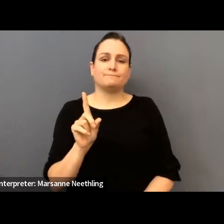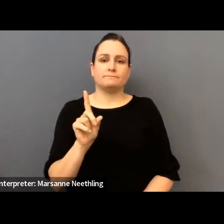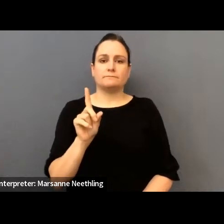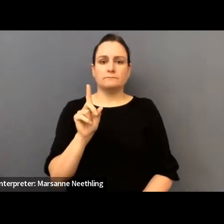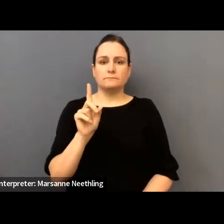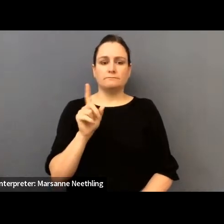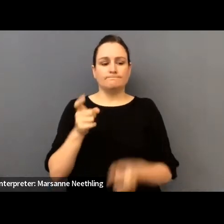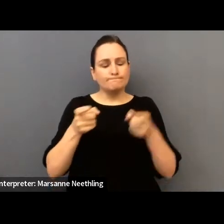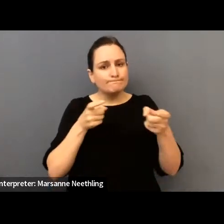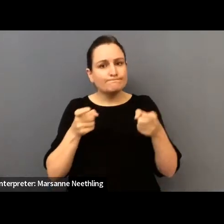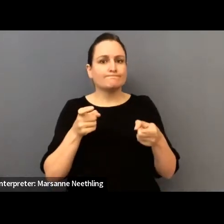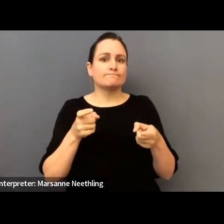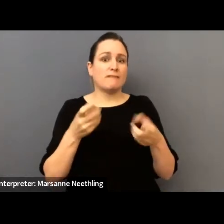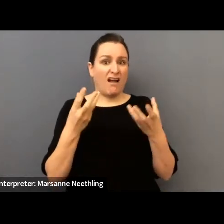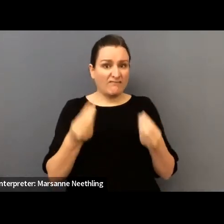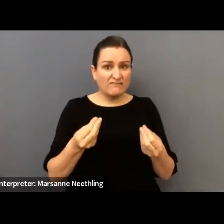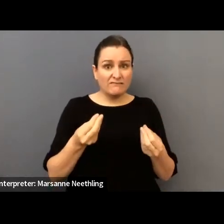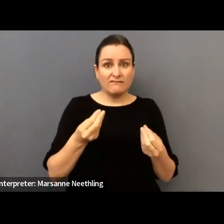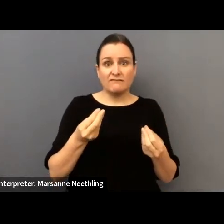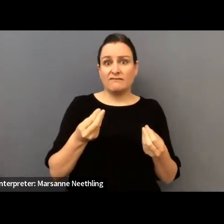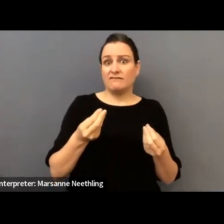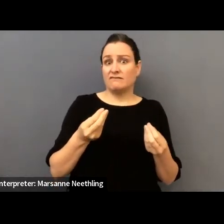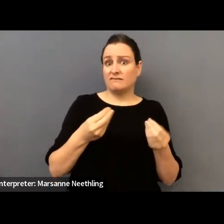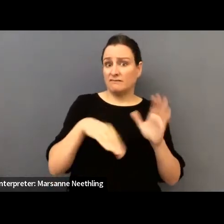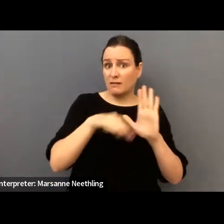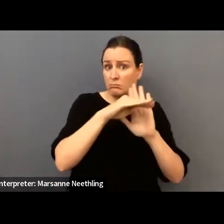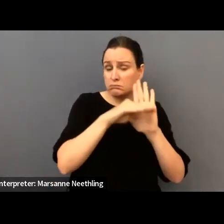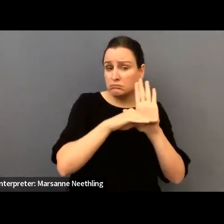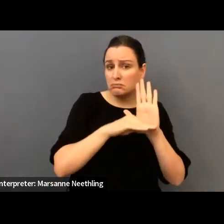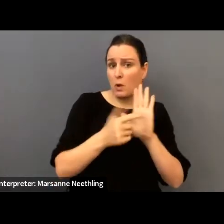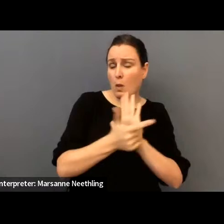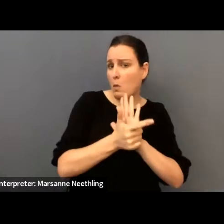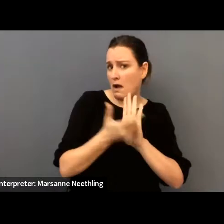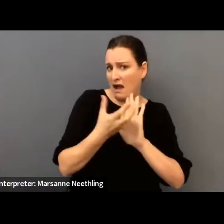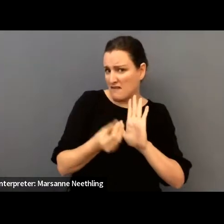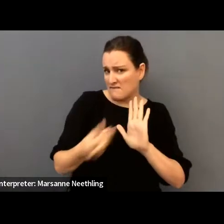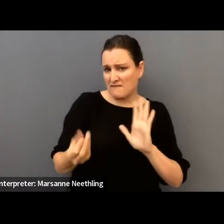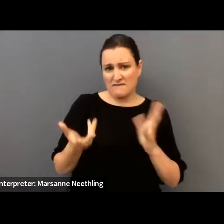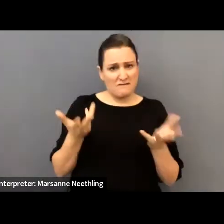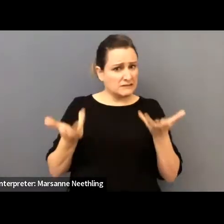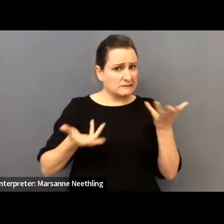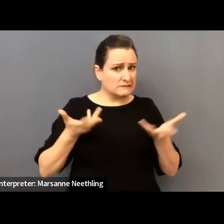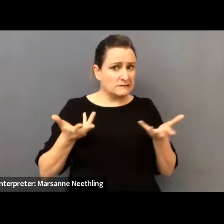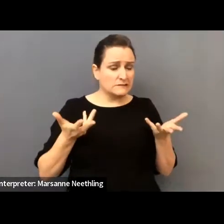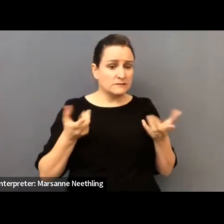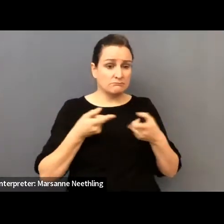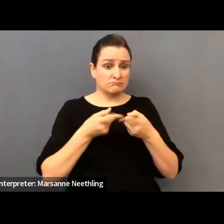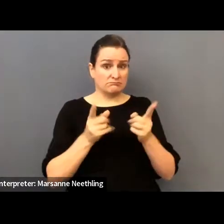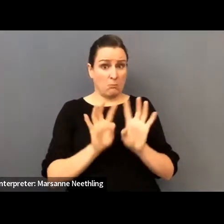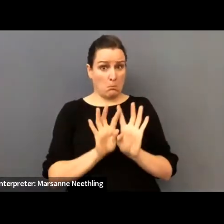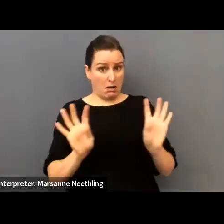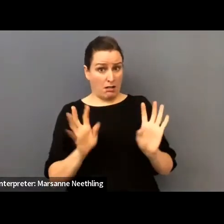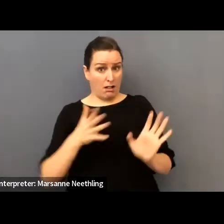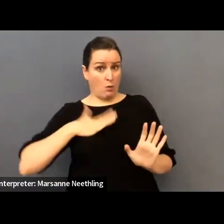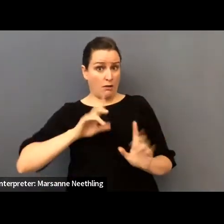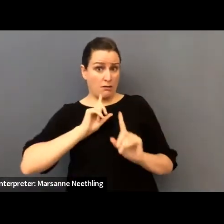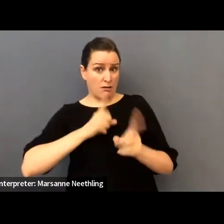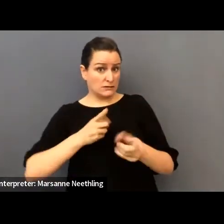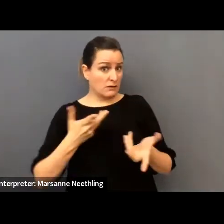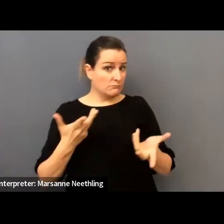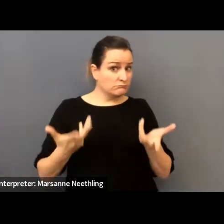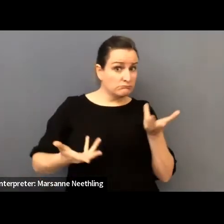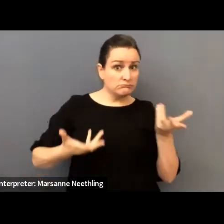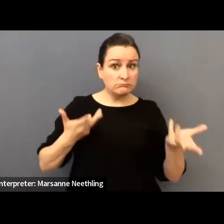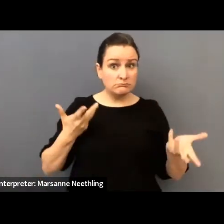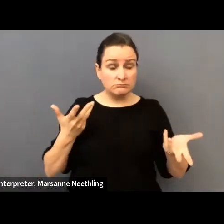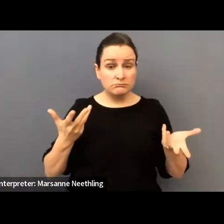regulations, guidelines, policy, and the like. I don't know whether anyone on the panel would like to, or if